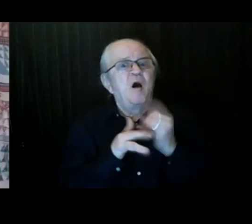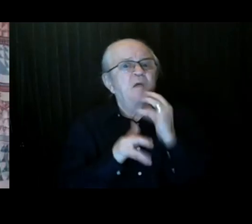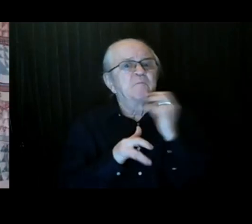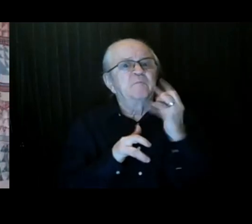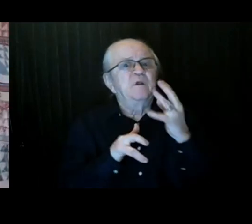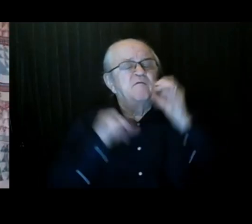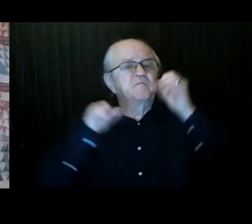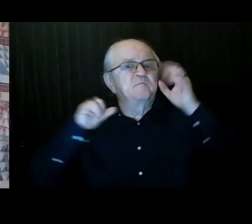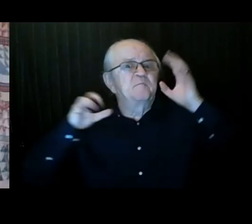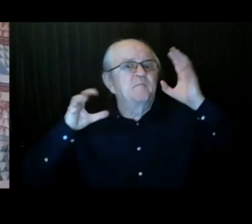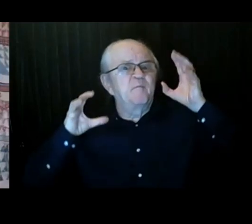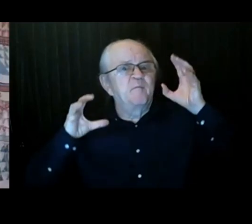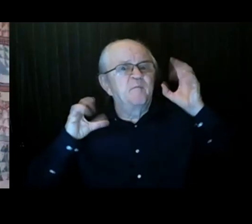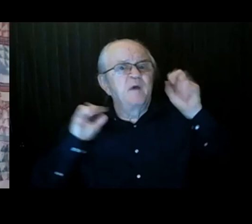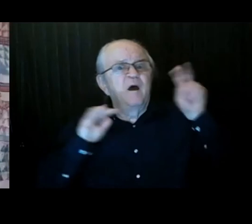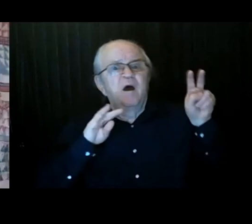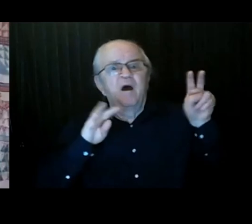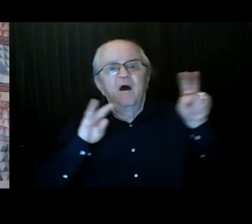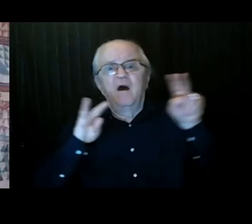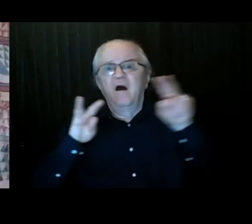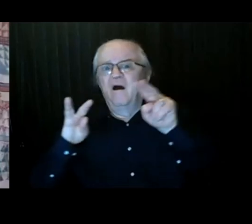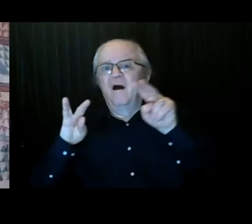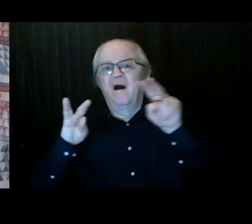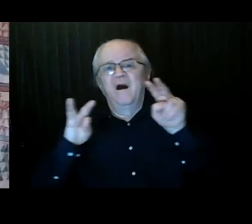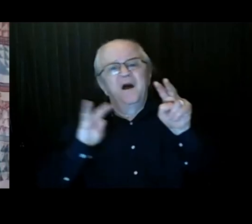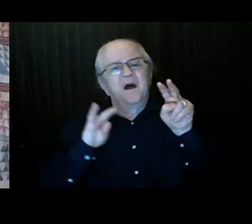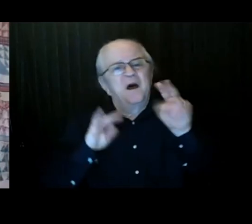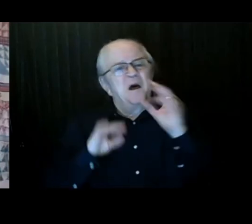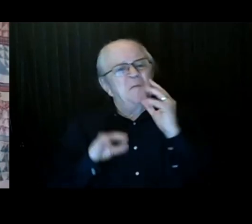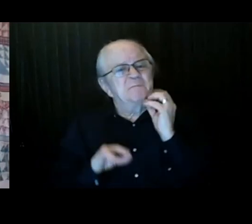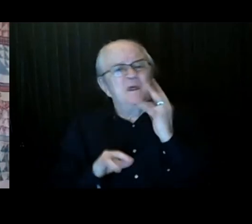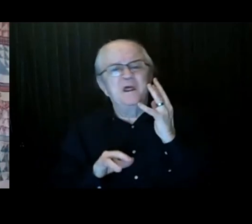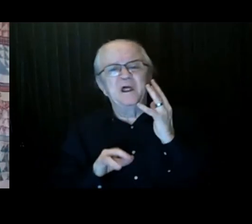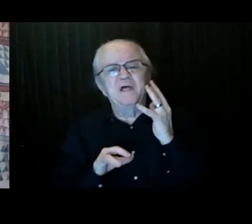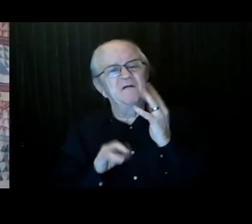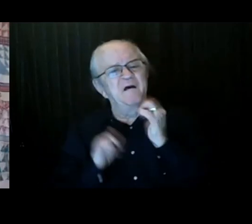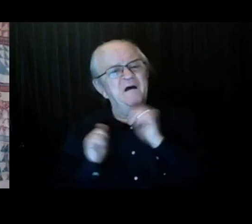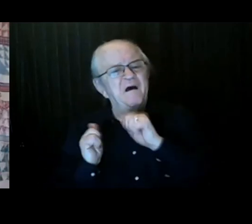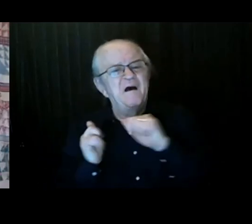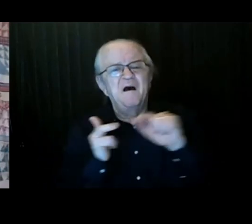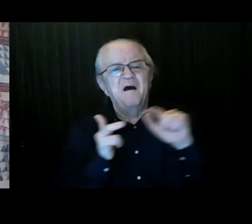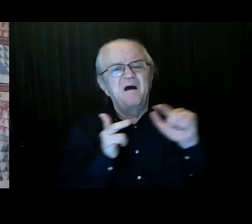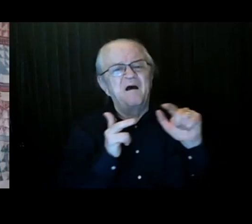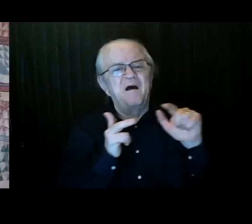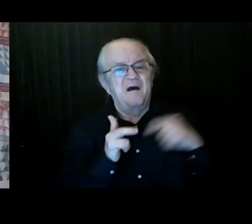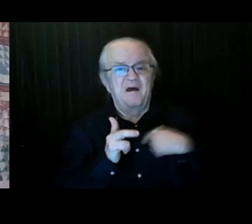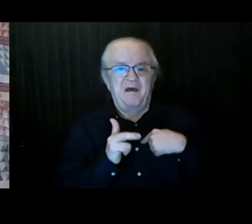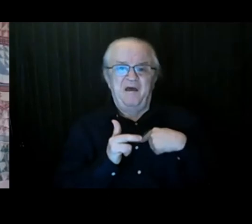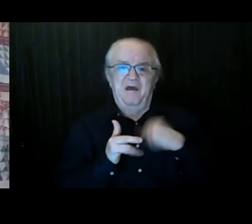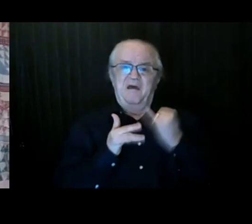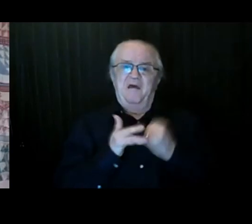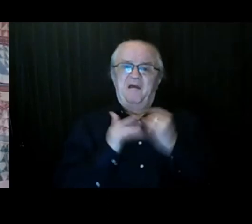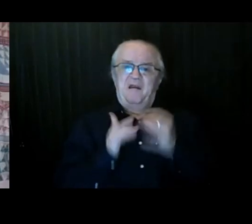works, and I would just be amazed at how beautiful everything was. I was not an artist. I didn't know anything